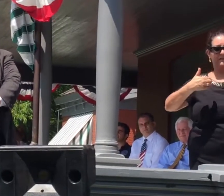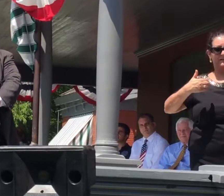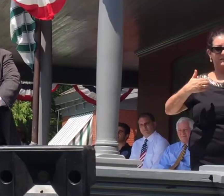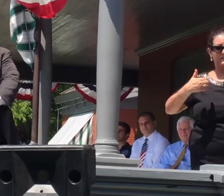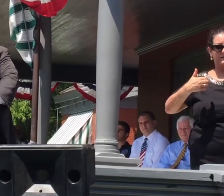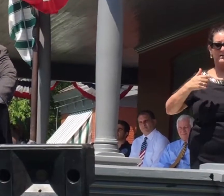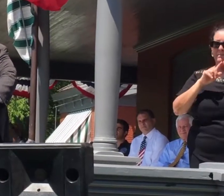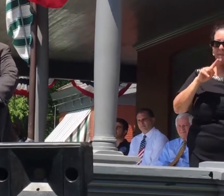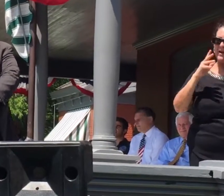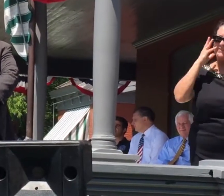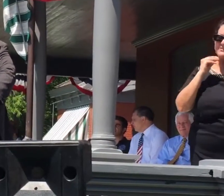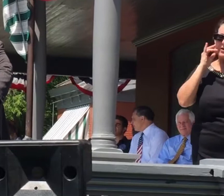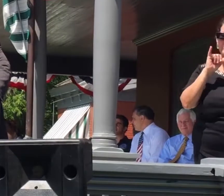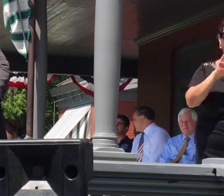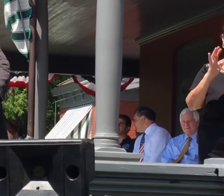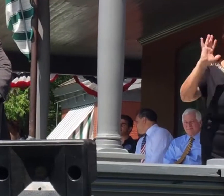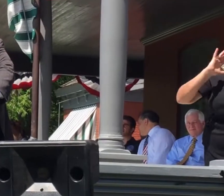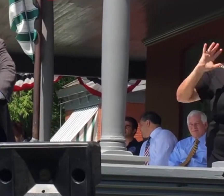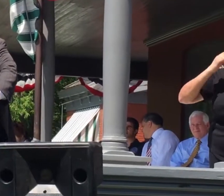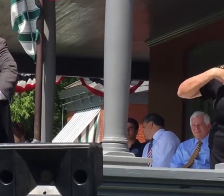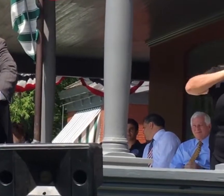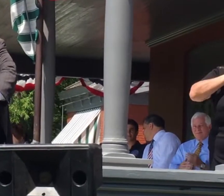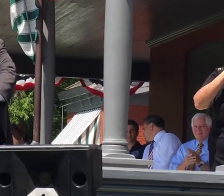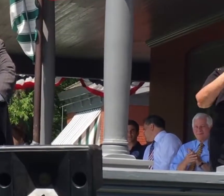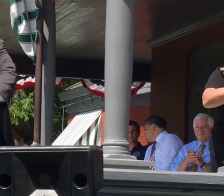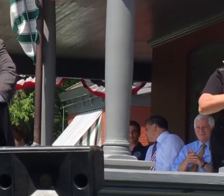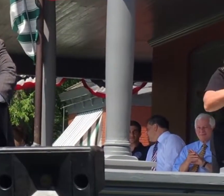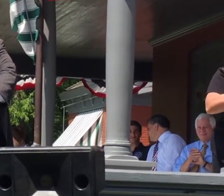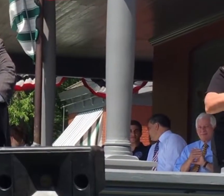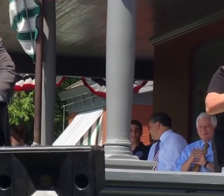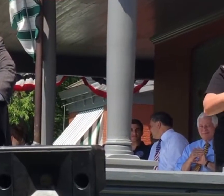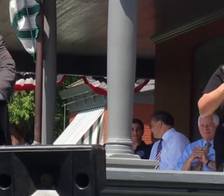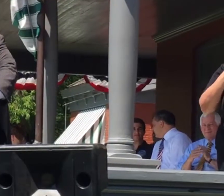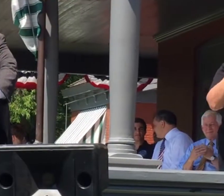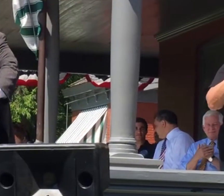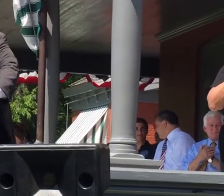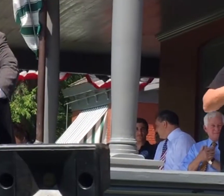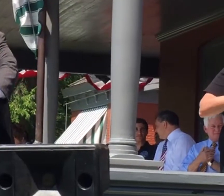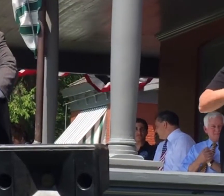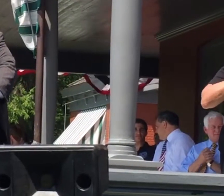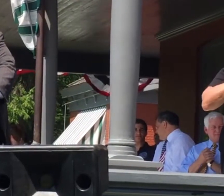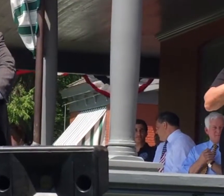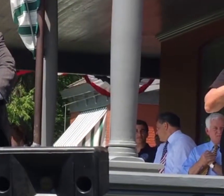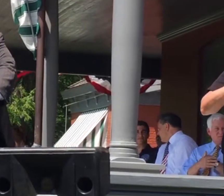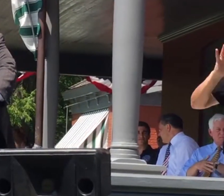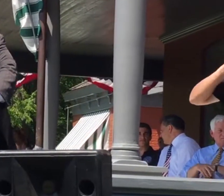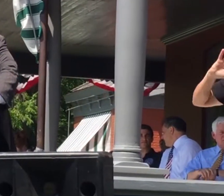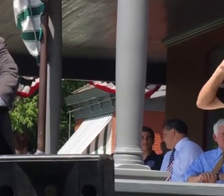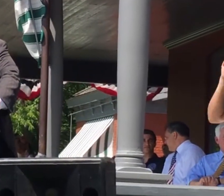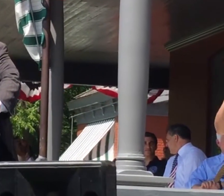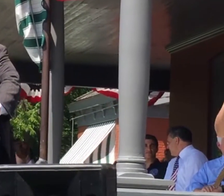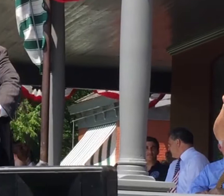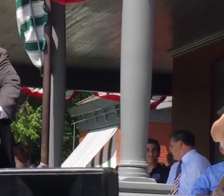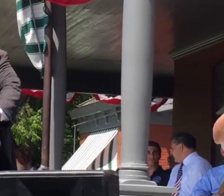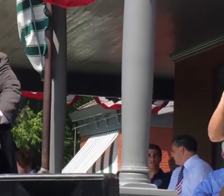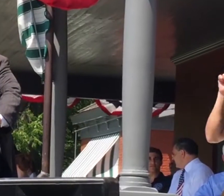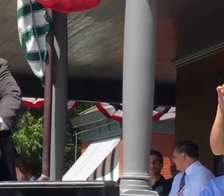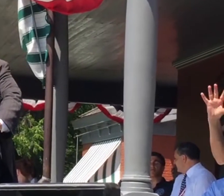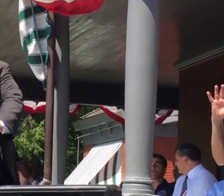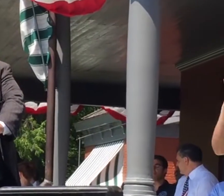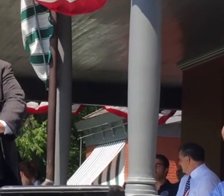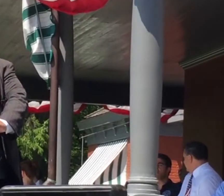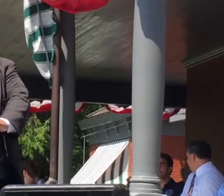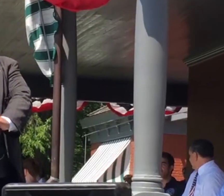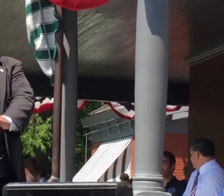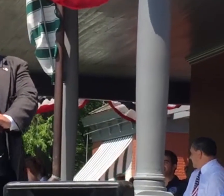ways before. Let us be inspired by all who have come before us to unite, because we are one nation